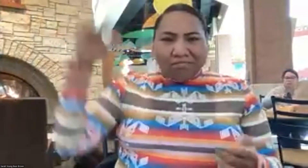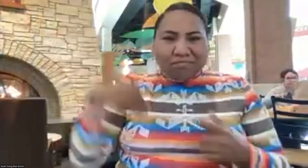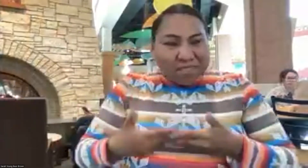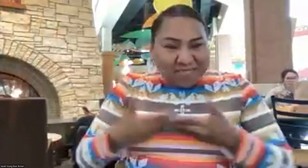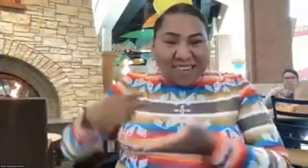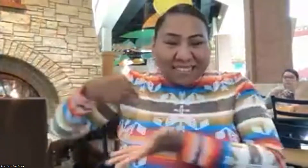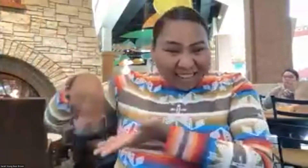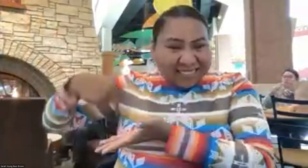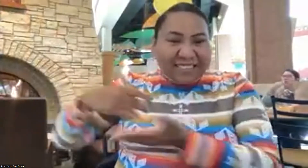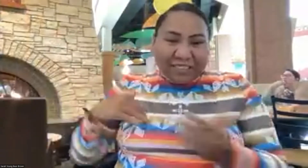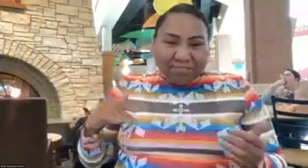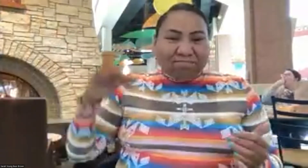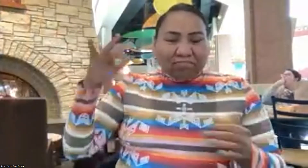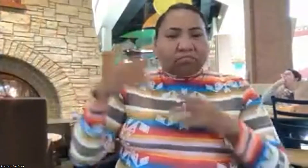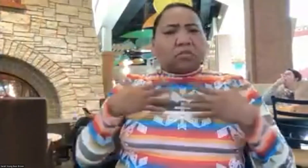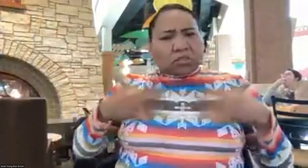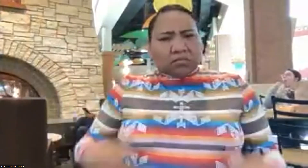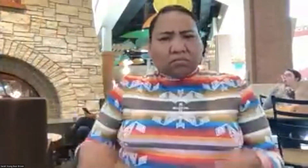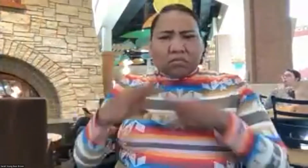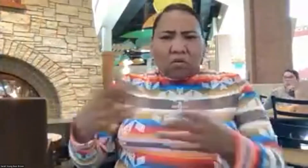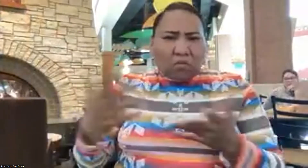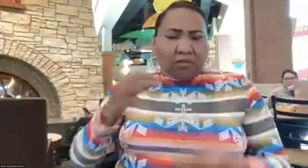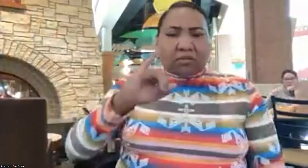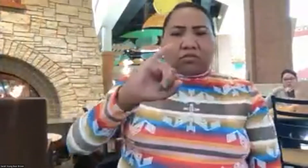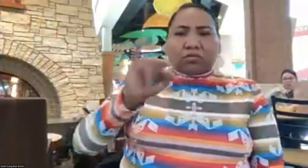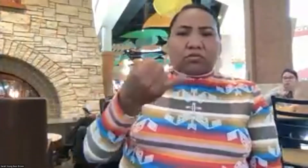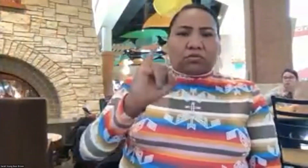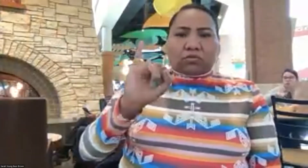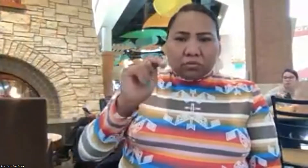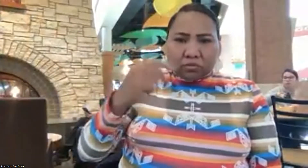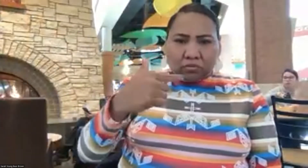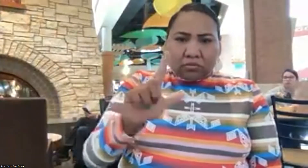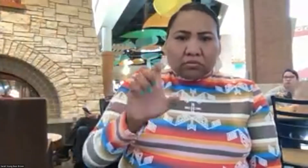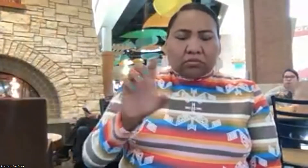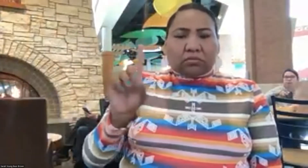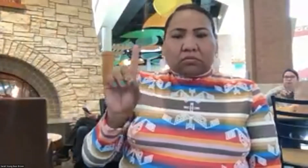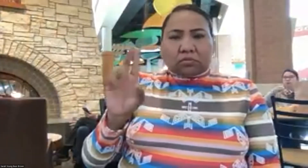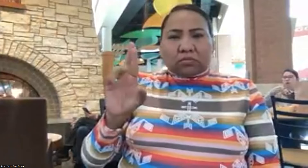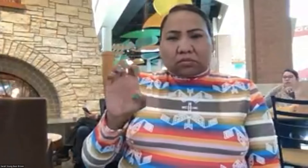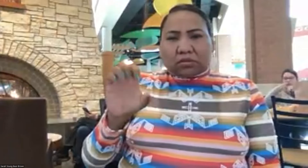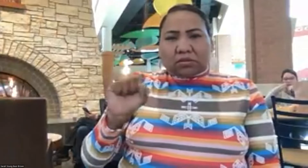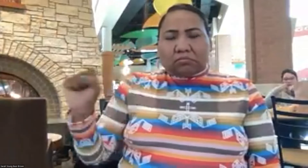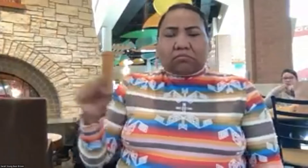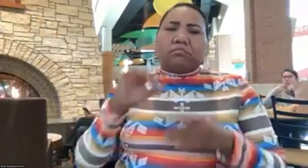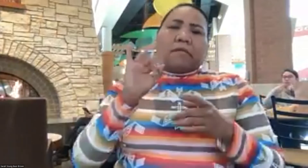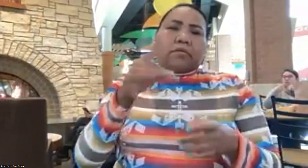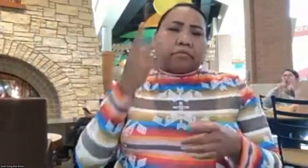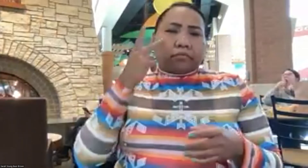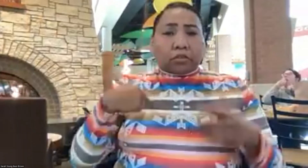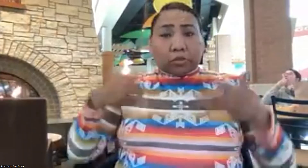our dances that I had grown up seeing and participating in, which is the jingle dresses, which